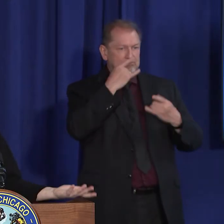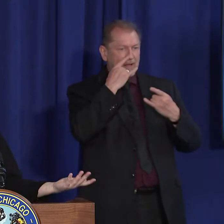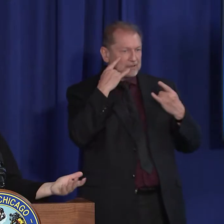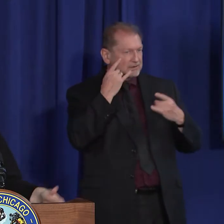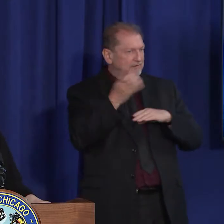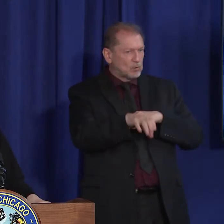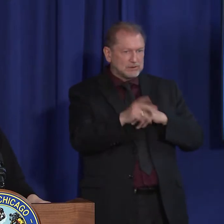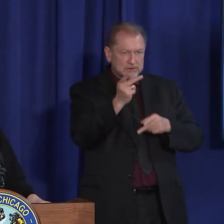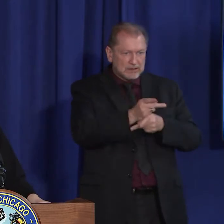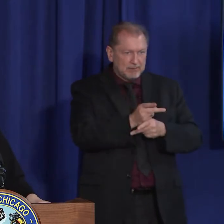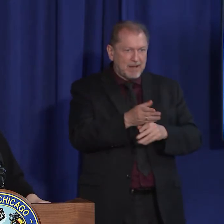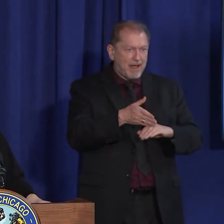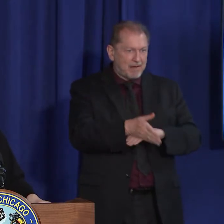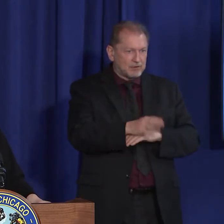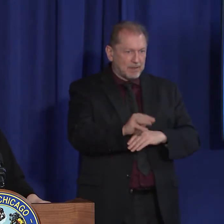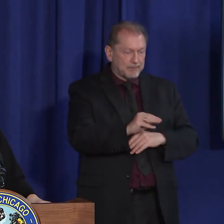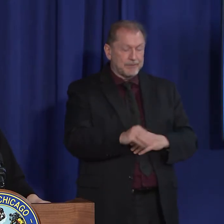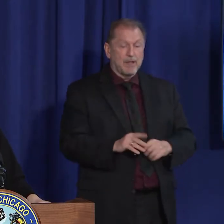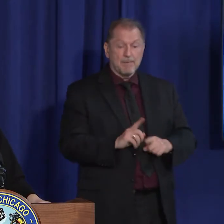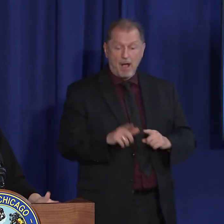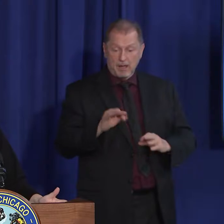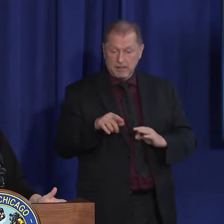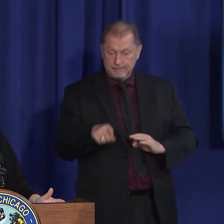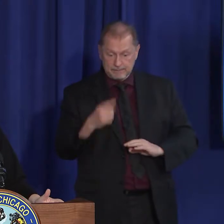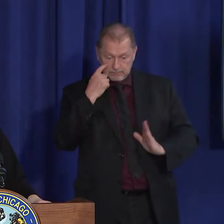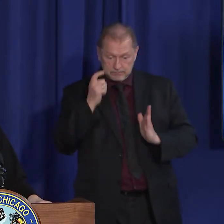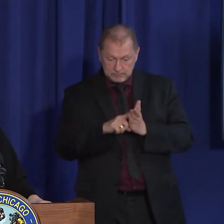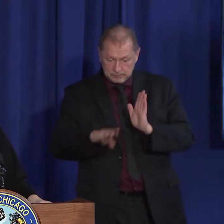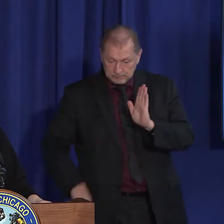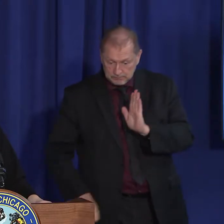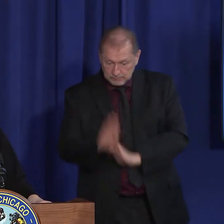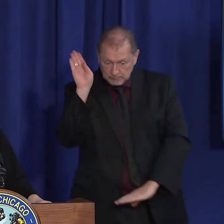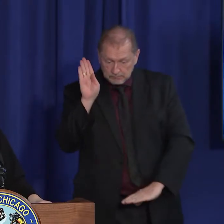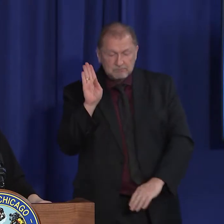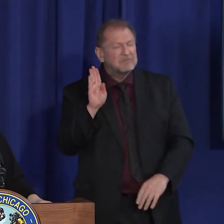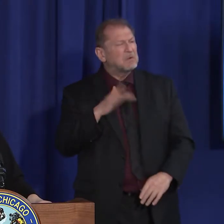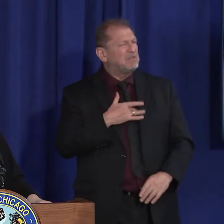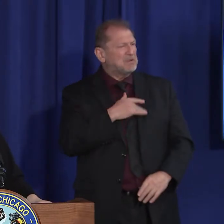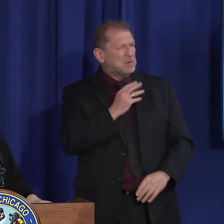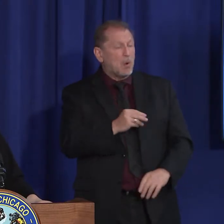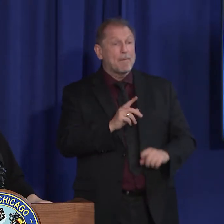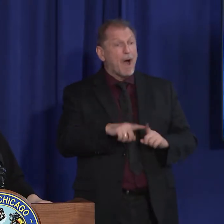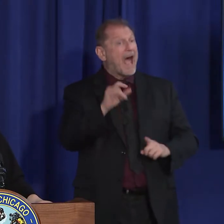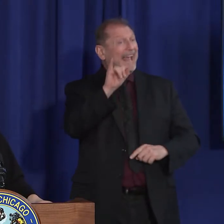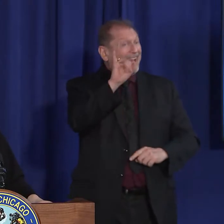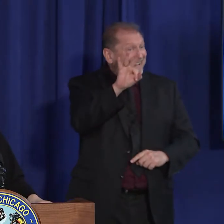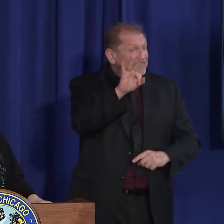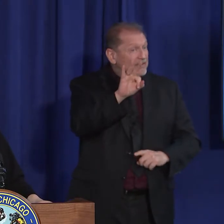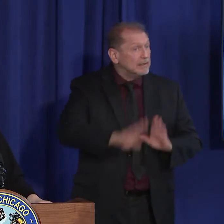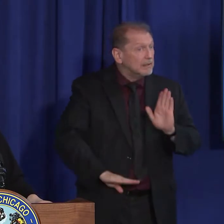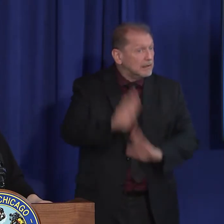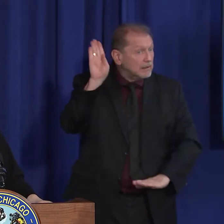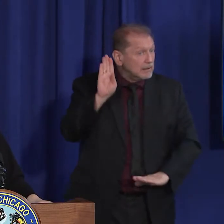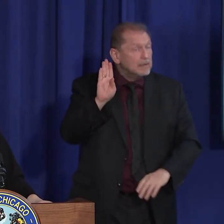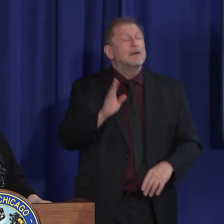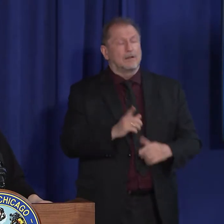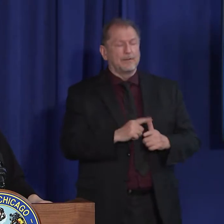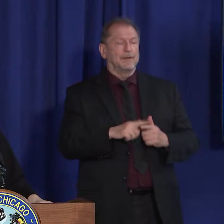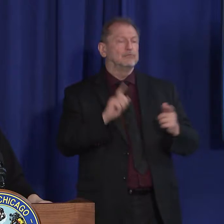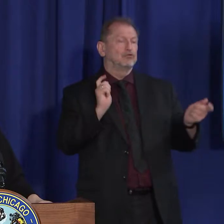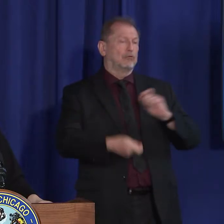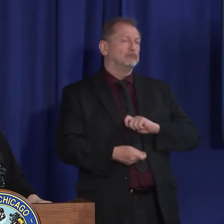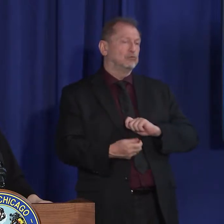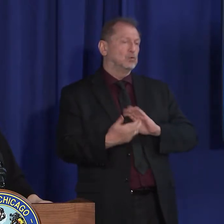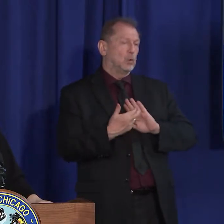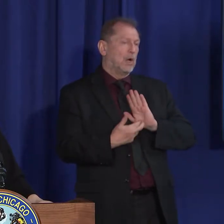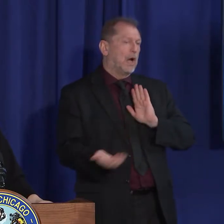And obviously, if we were to get into significant trouble, I don't expect it, but if we were to get into significant trouble and we needed to adjust again, we would. But